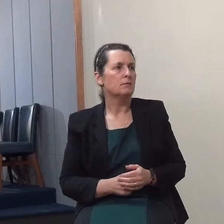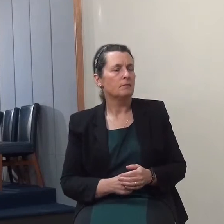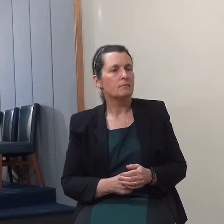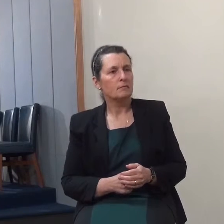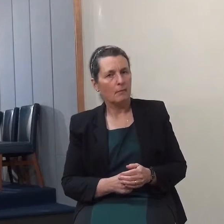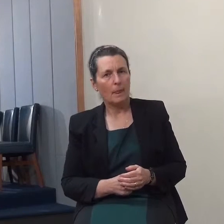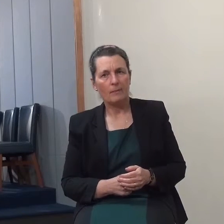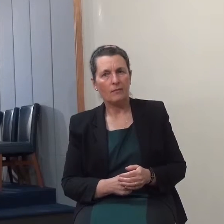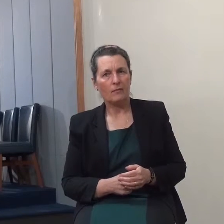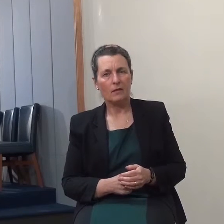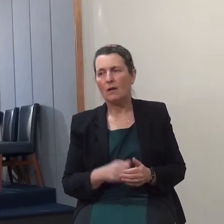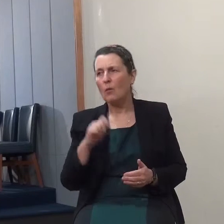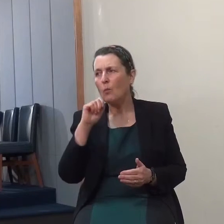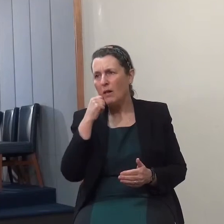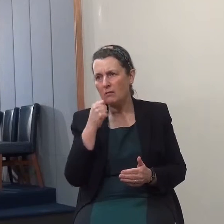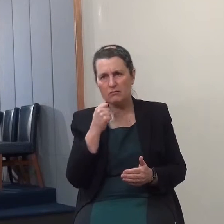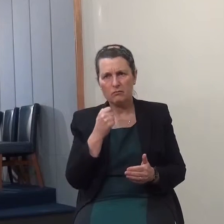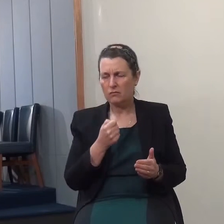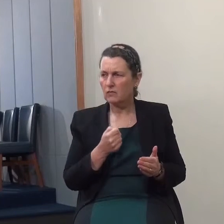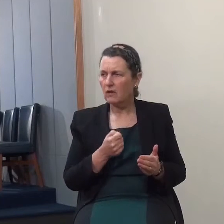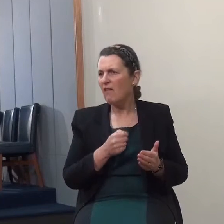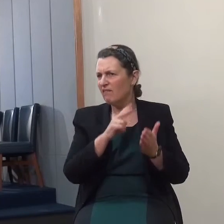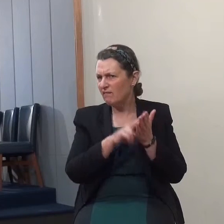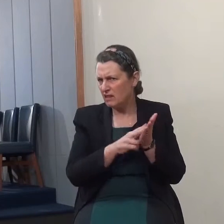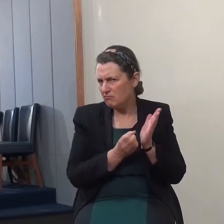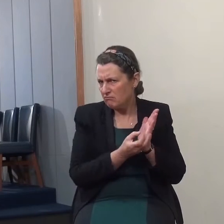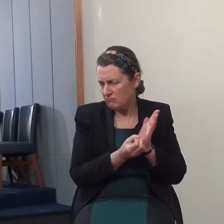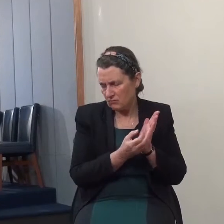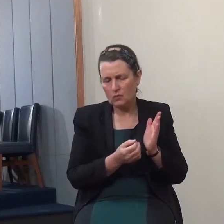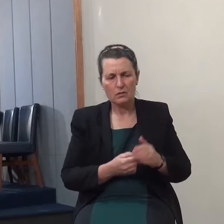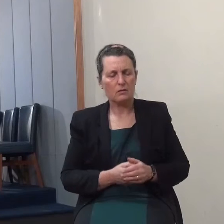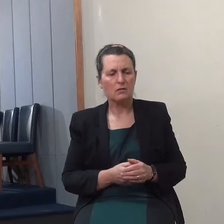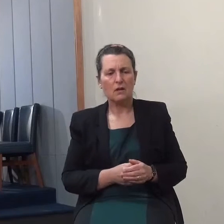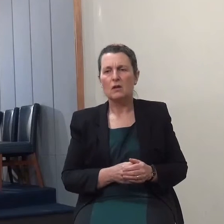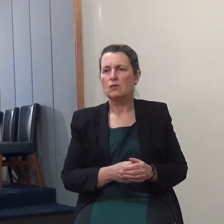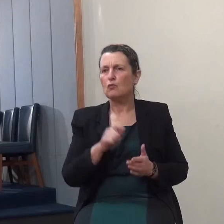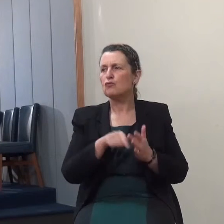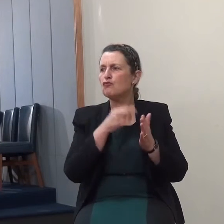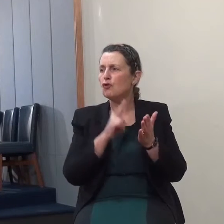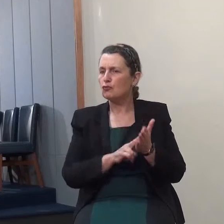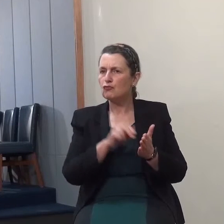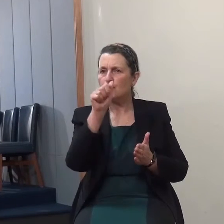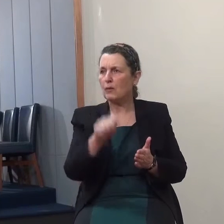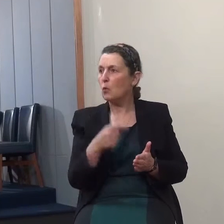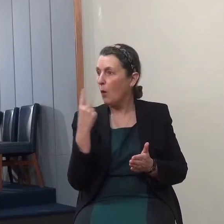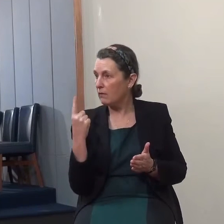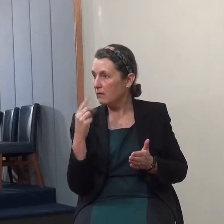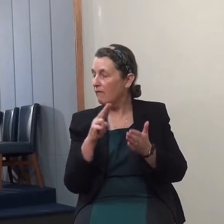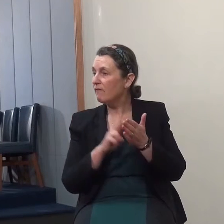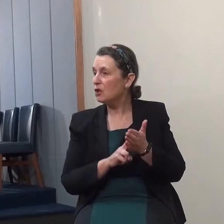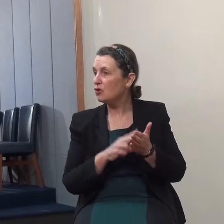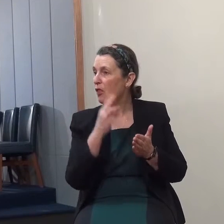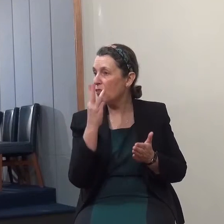fairly quickly at a number of these things. In John chapter 1 and verse 35,